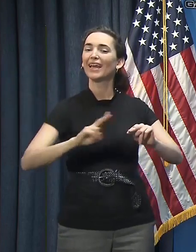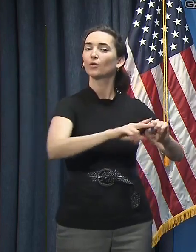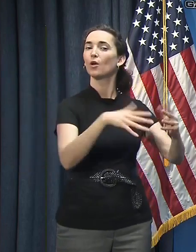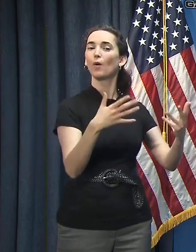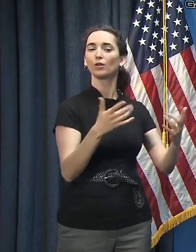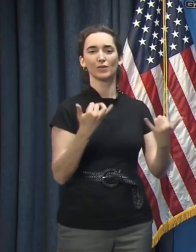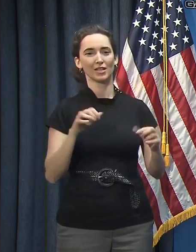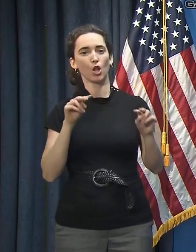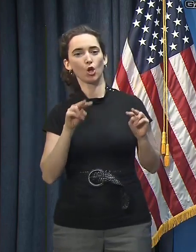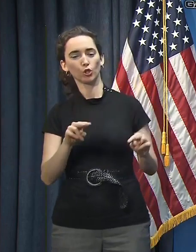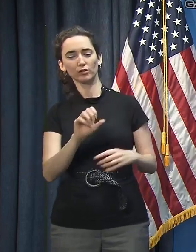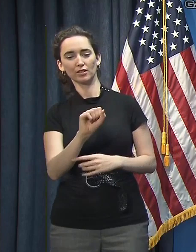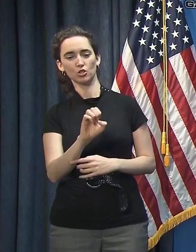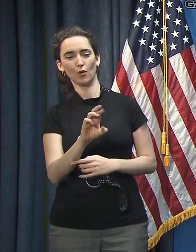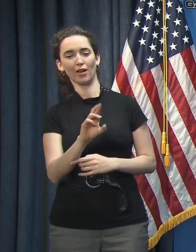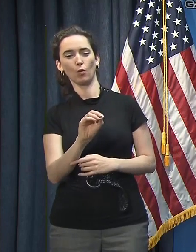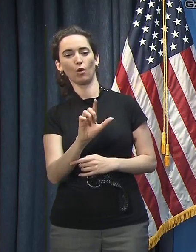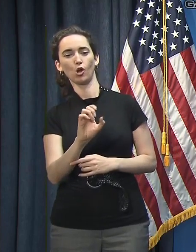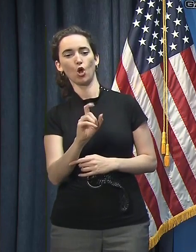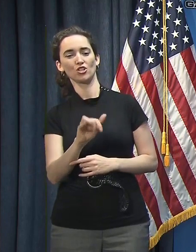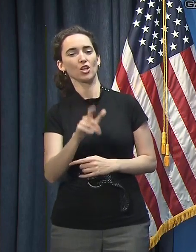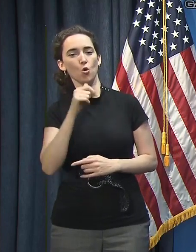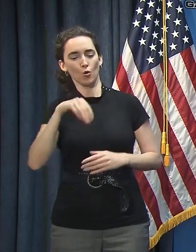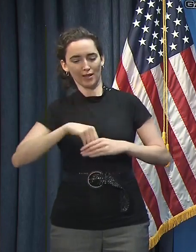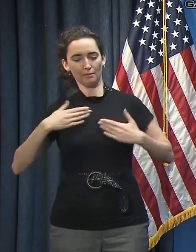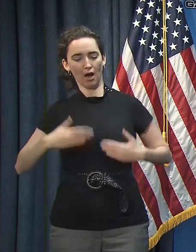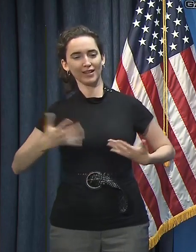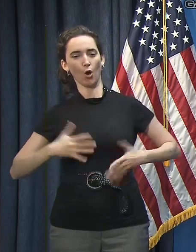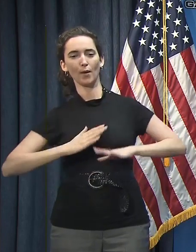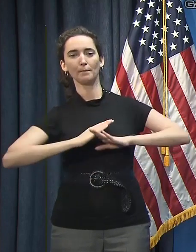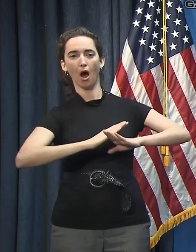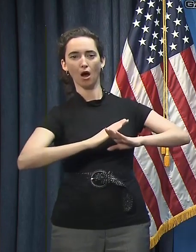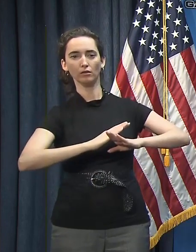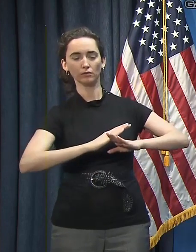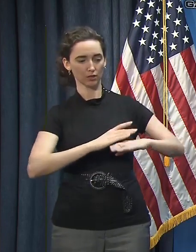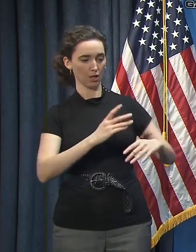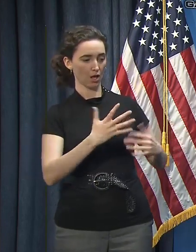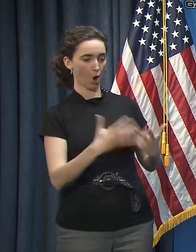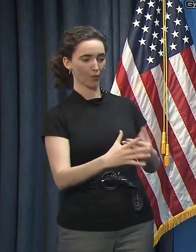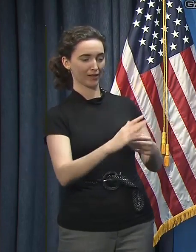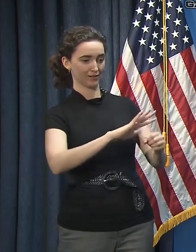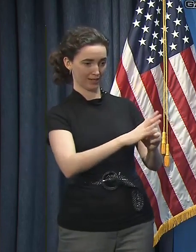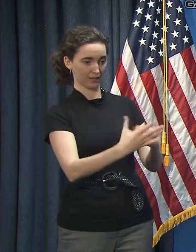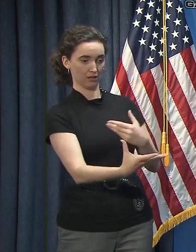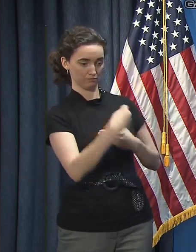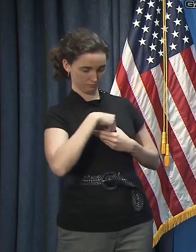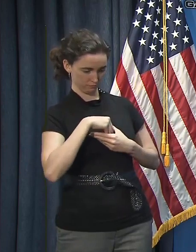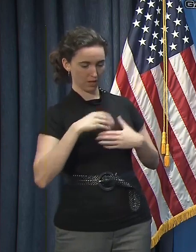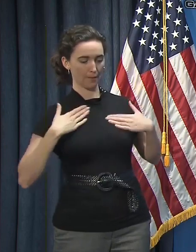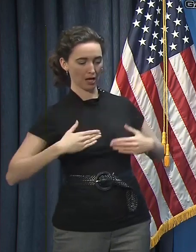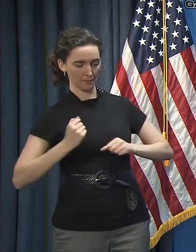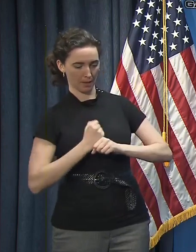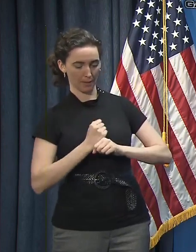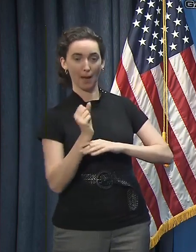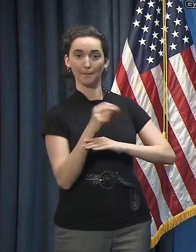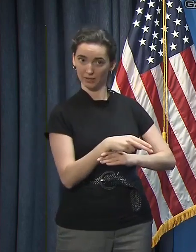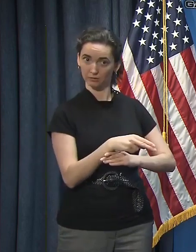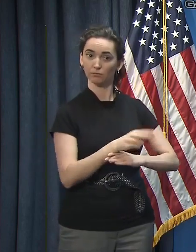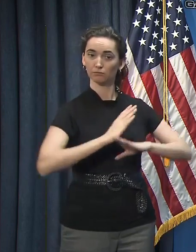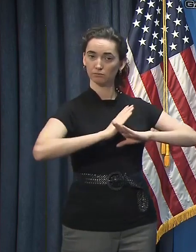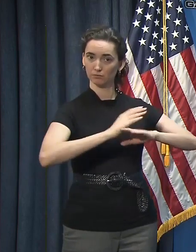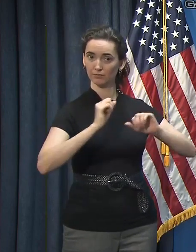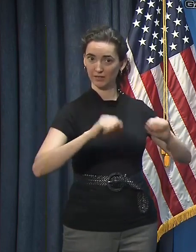in looking at the serologies. If people have been exposed to the virus, have developed an antibody immune response to it, that's one where I think over